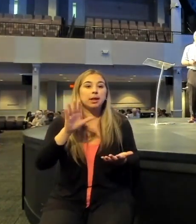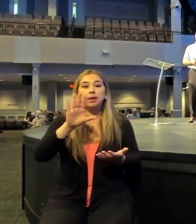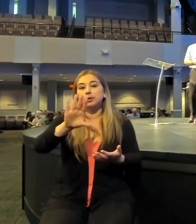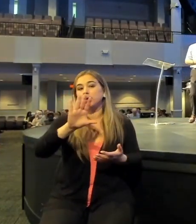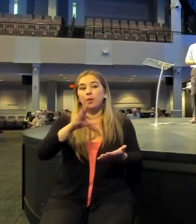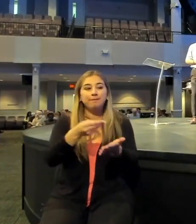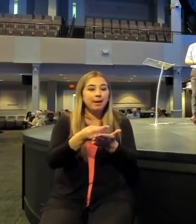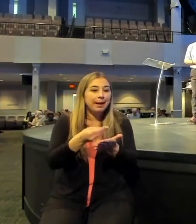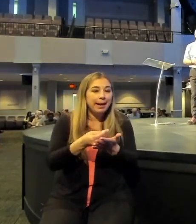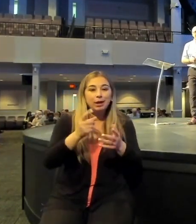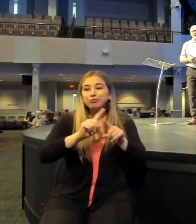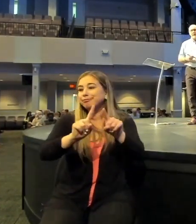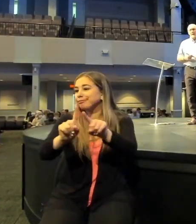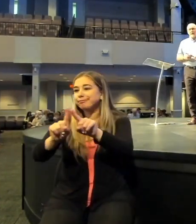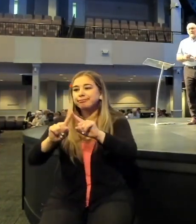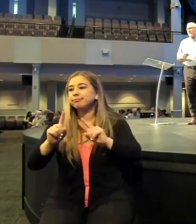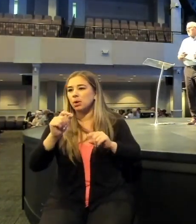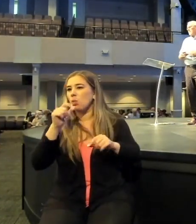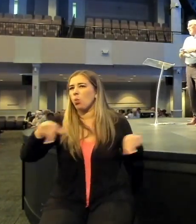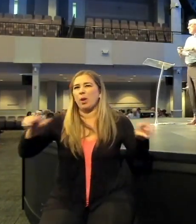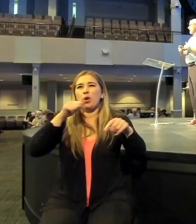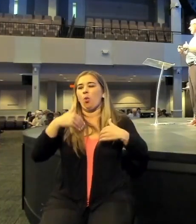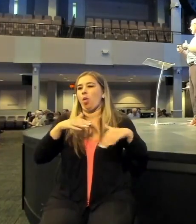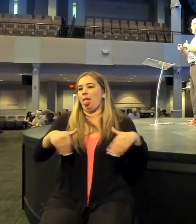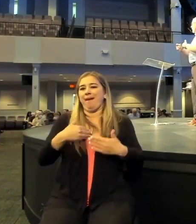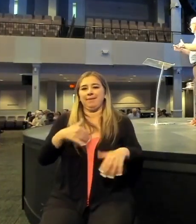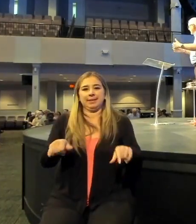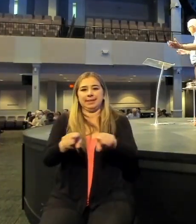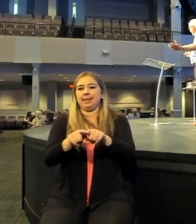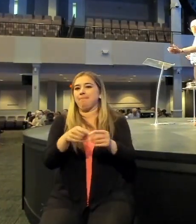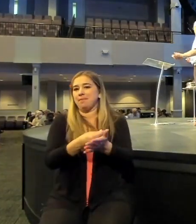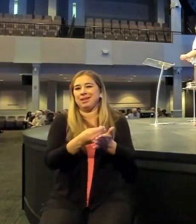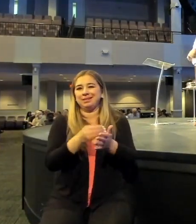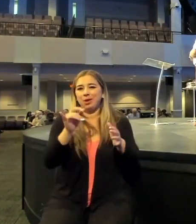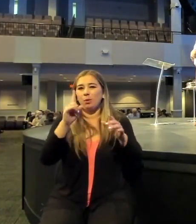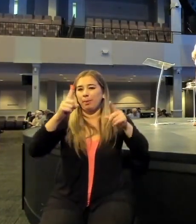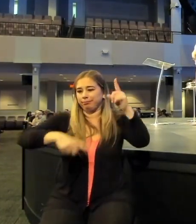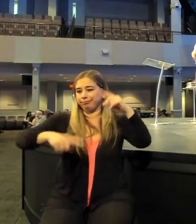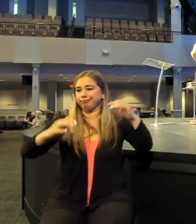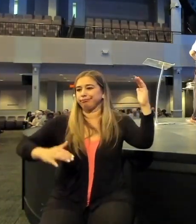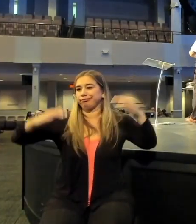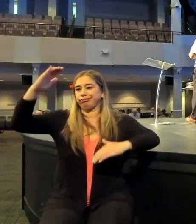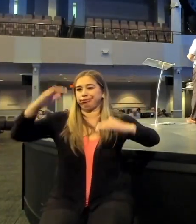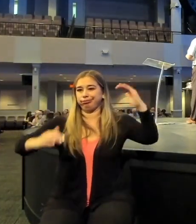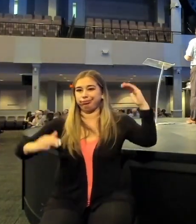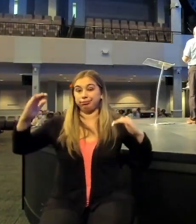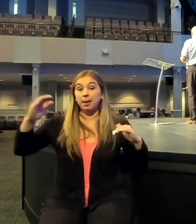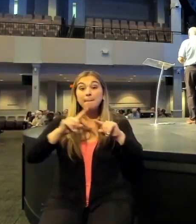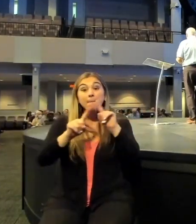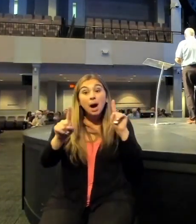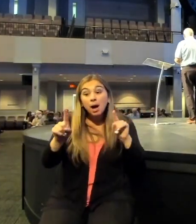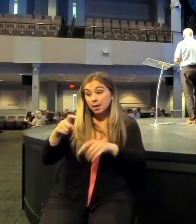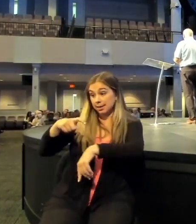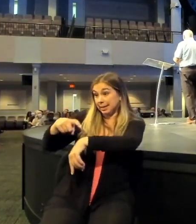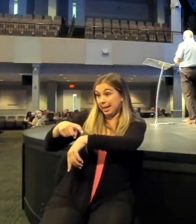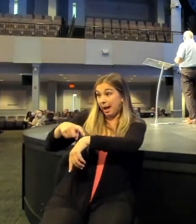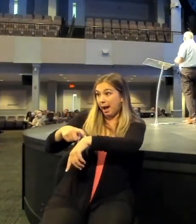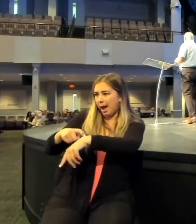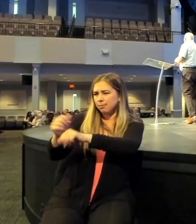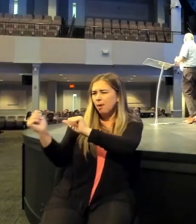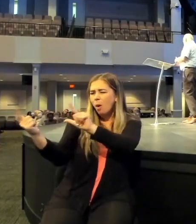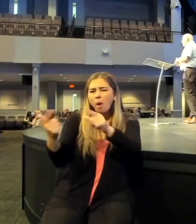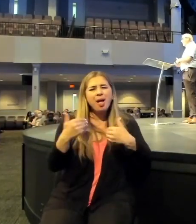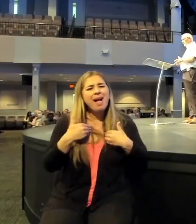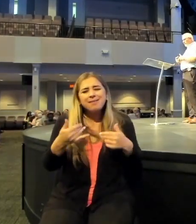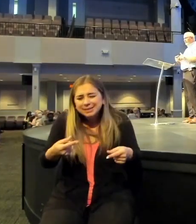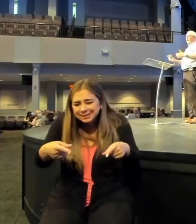your financial status in life. And that certainly is not an equal footing for everyone. But when it comes to time, we are all